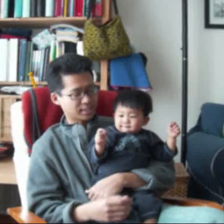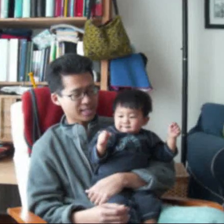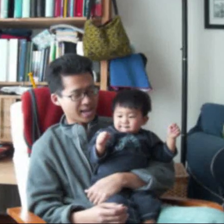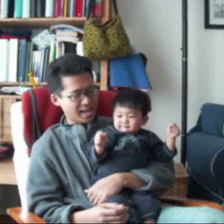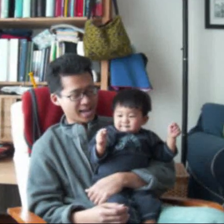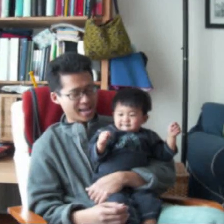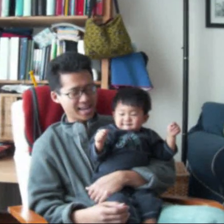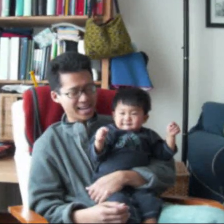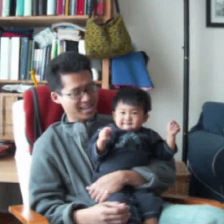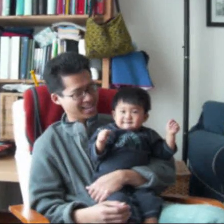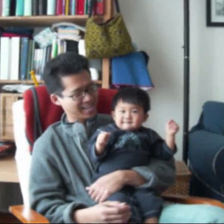Yay!